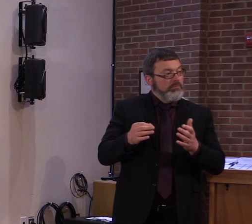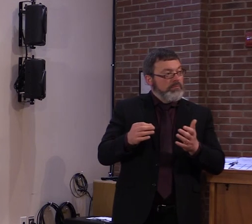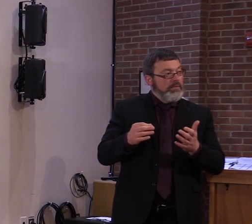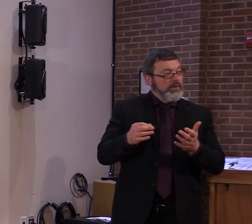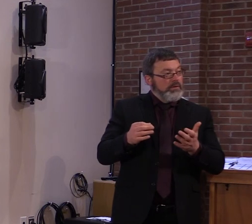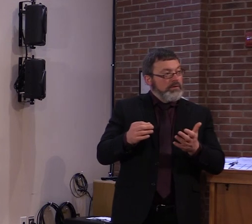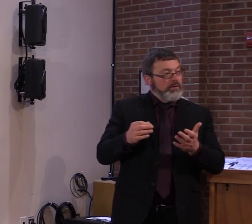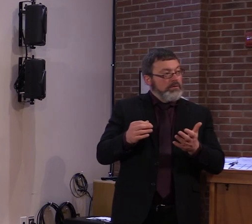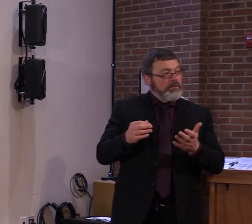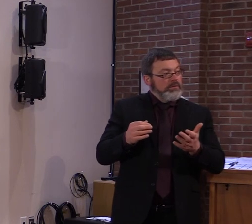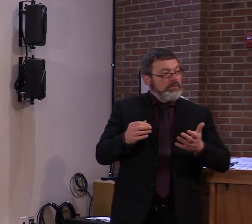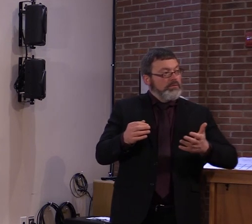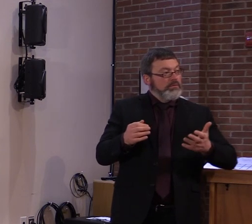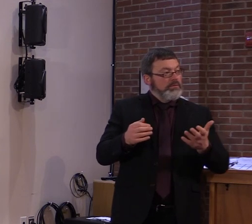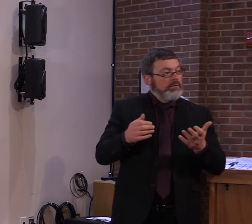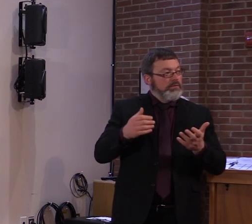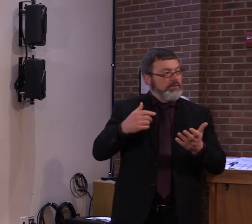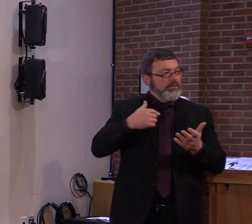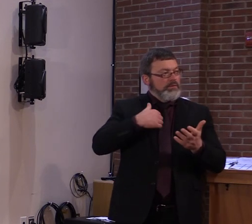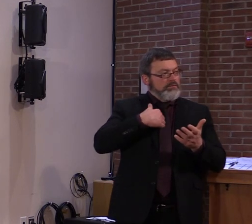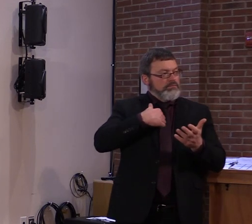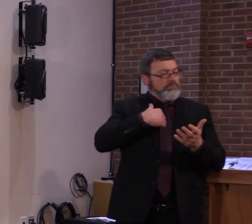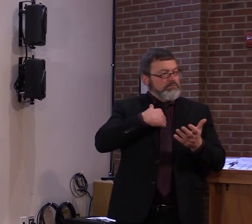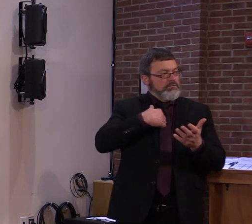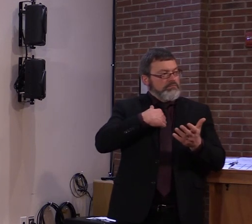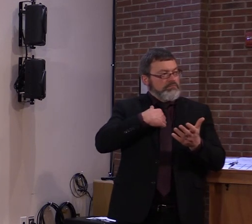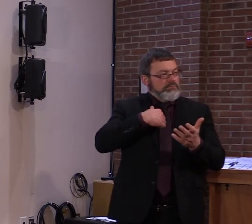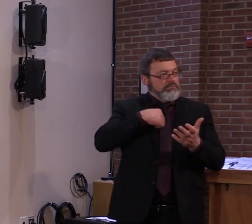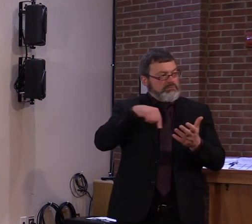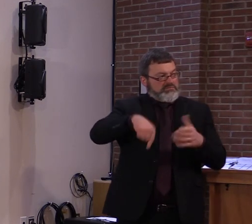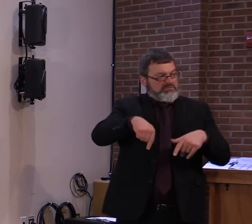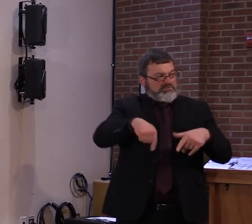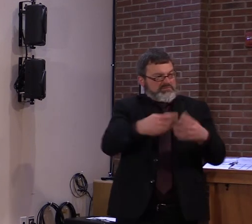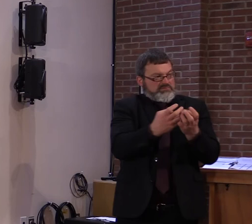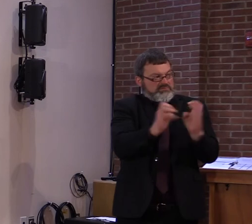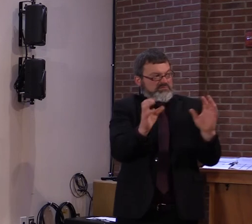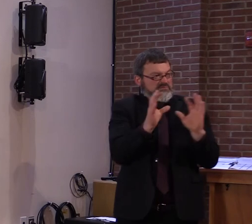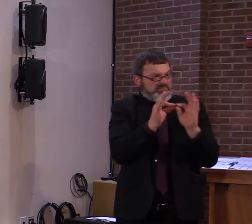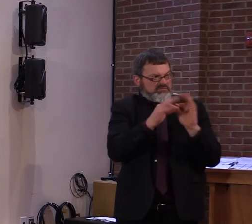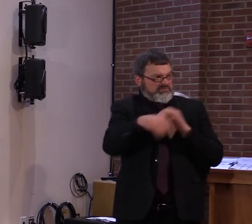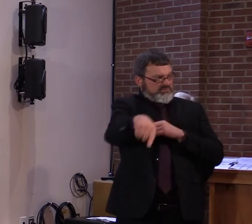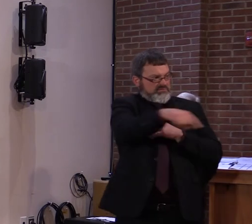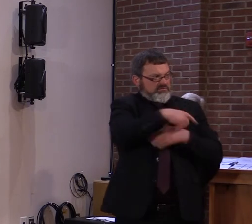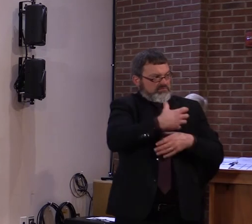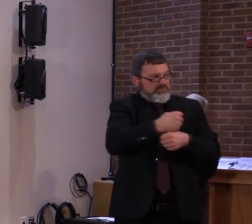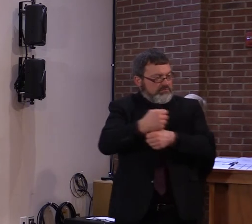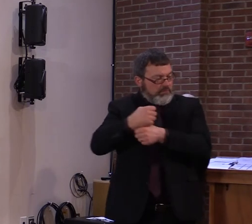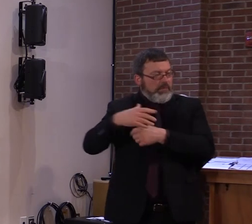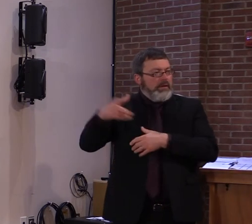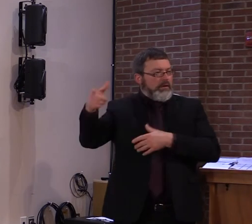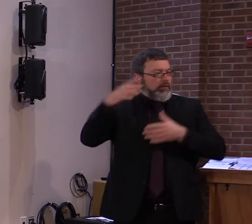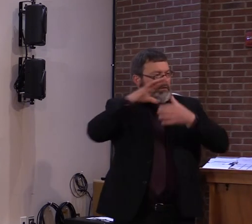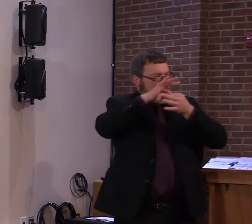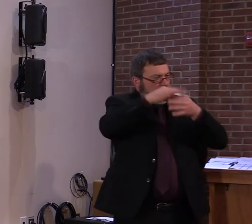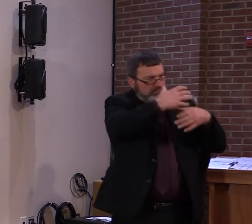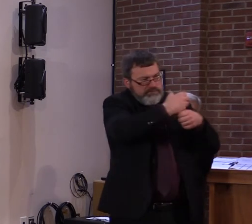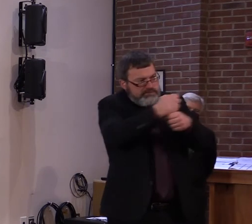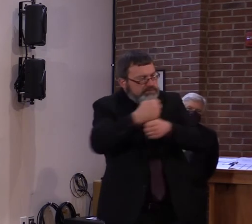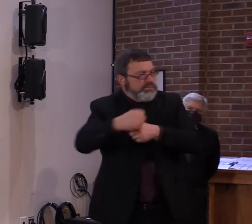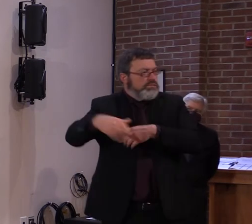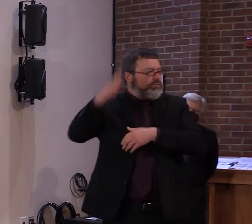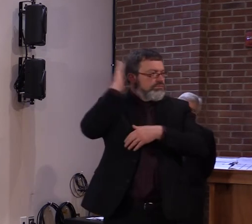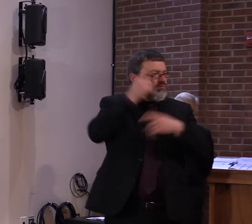else that comes up. I know you got a lot of moving parts, but if you had a moment where you had to say, okay, here are five things that you don't know about, that'd be